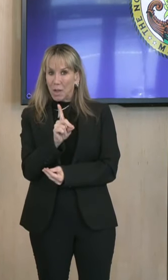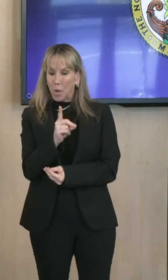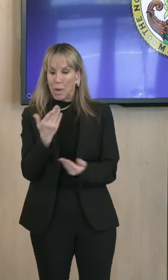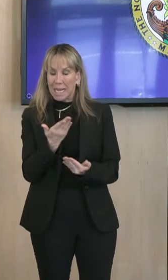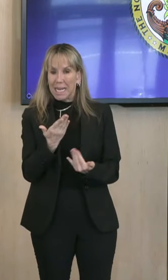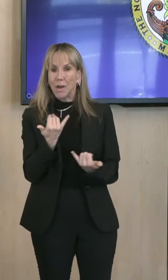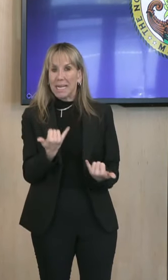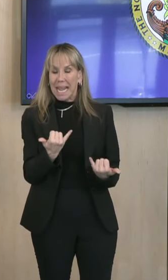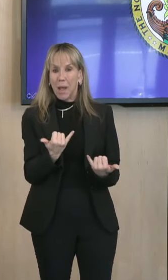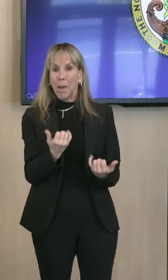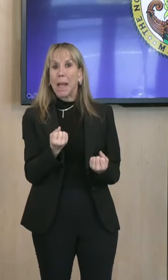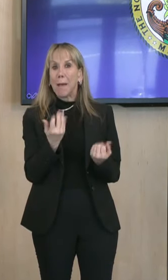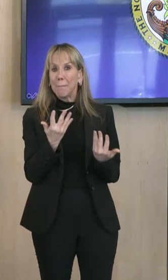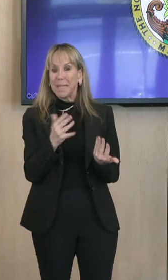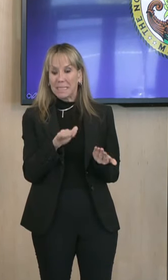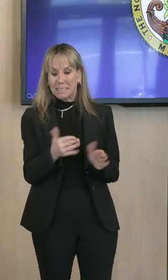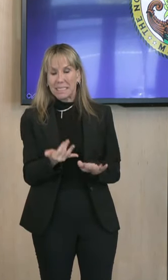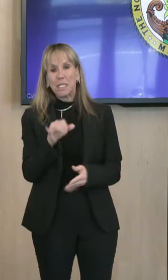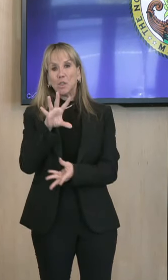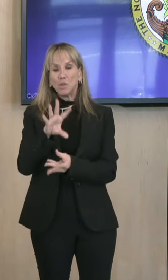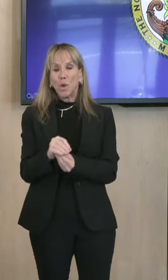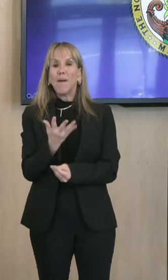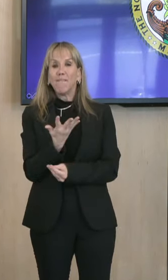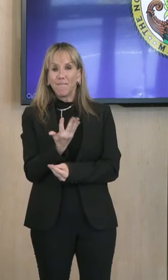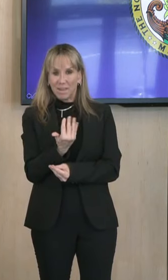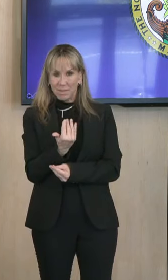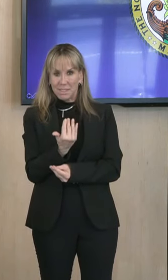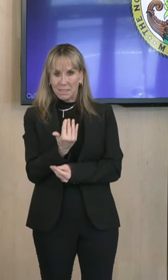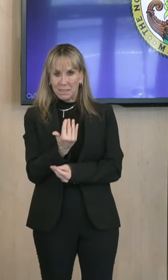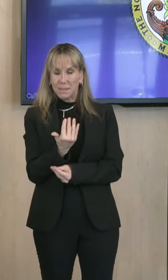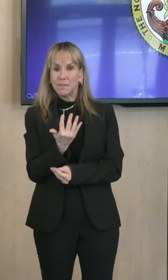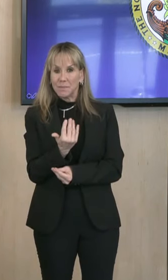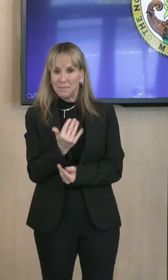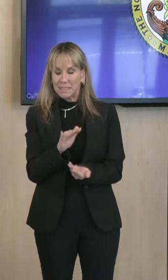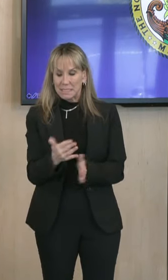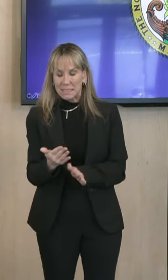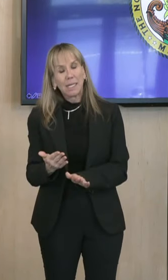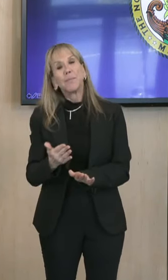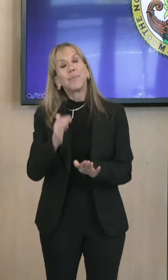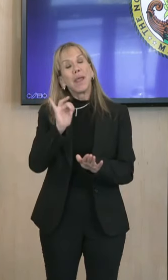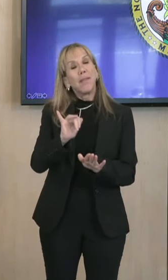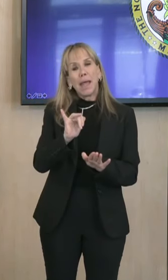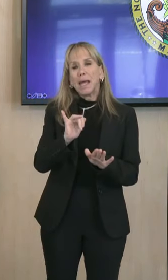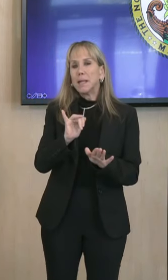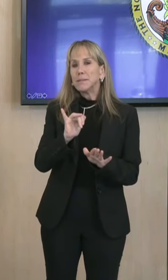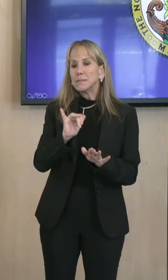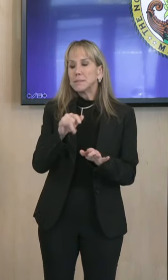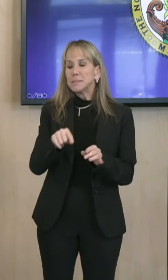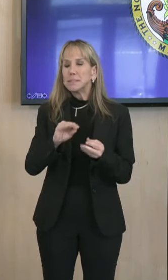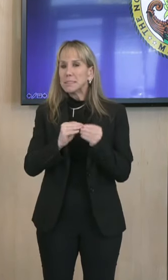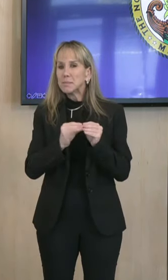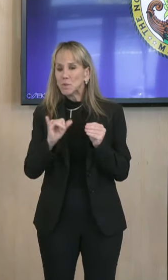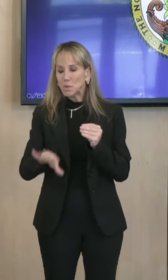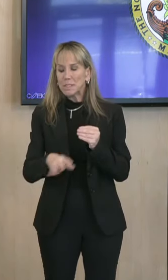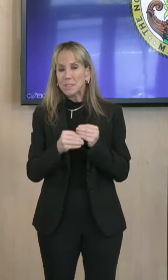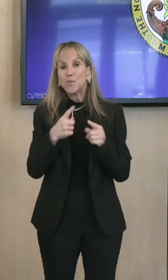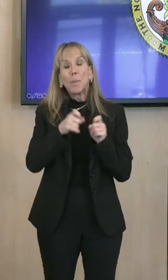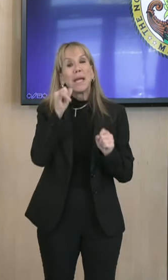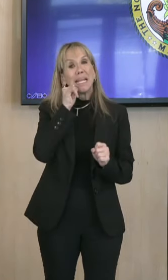County at 15. But that includes something that was left from yesterday, and that is that we